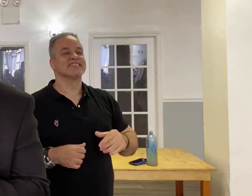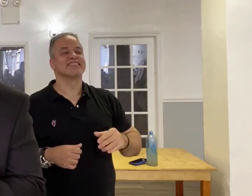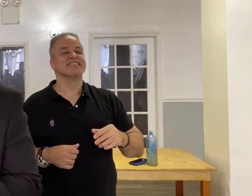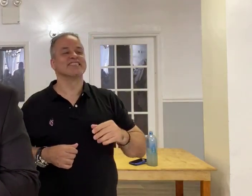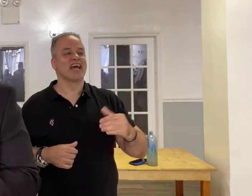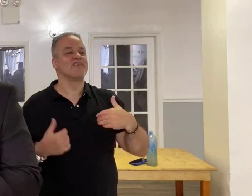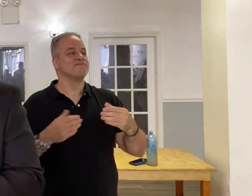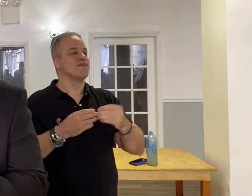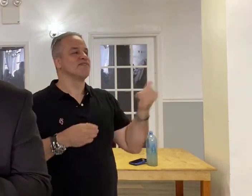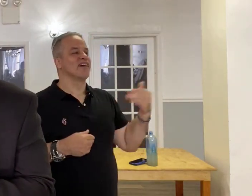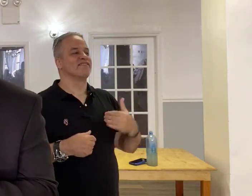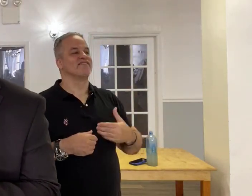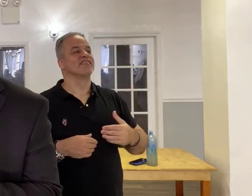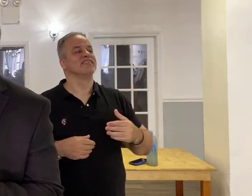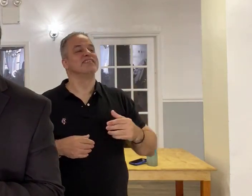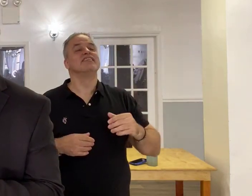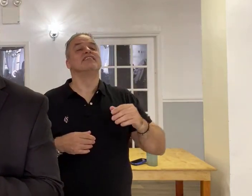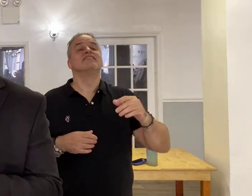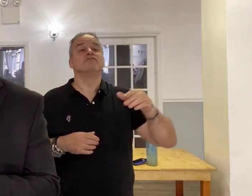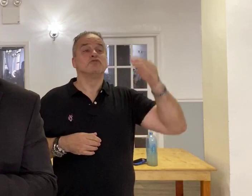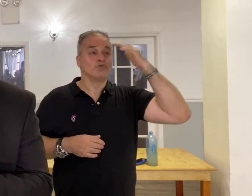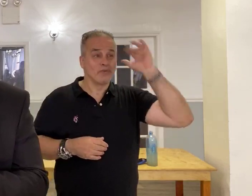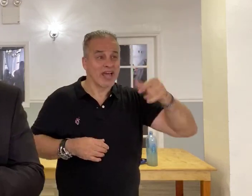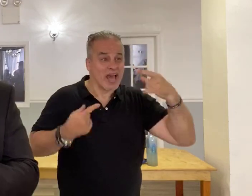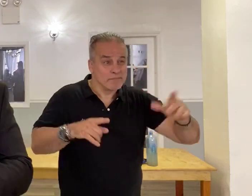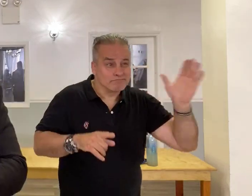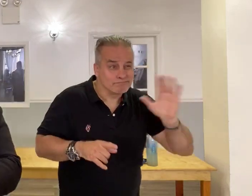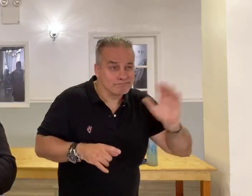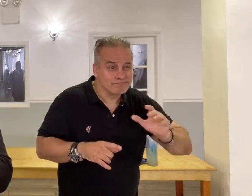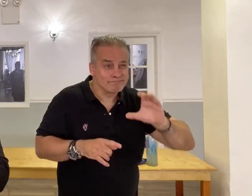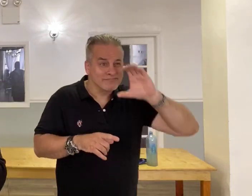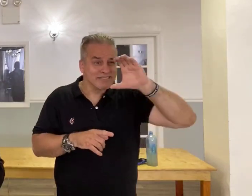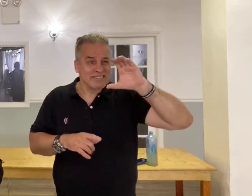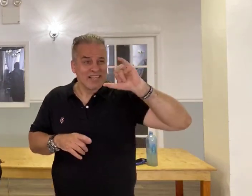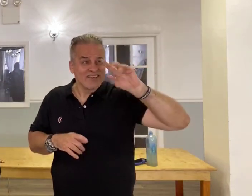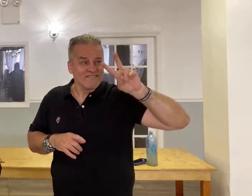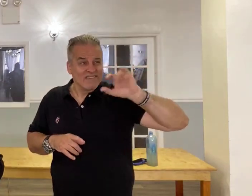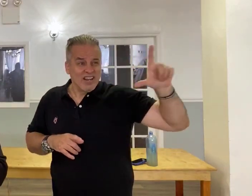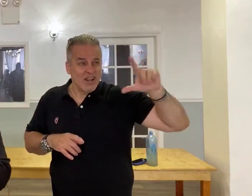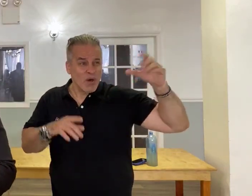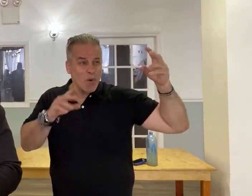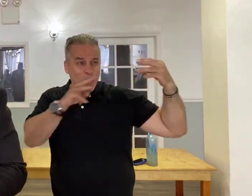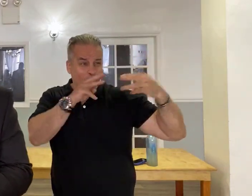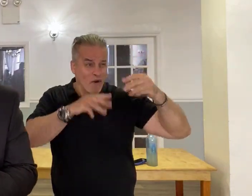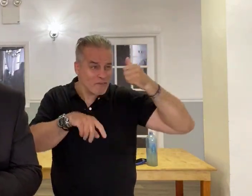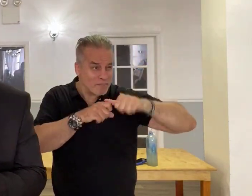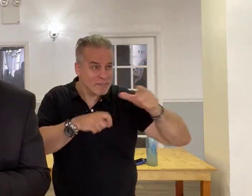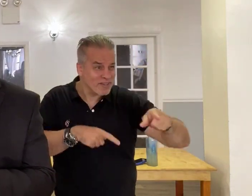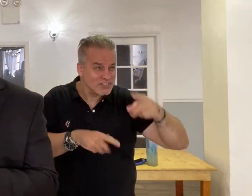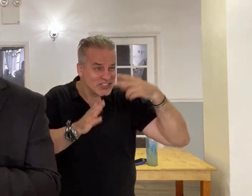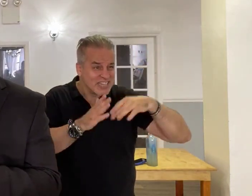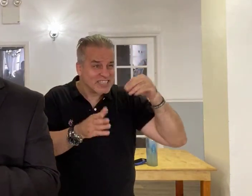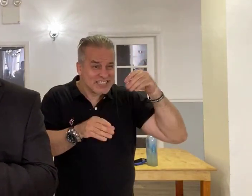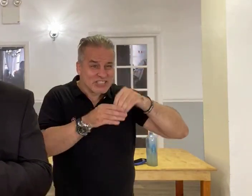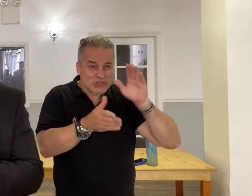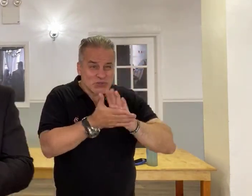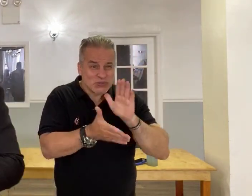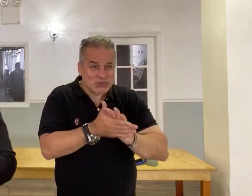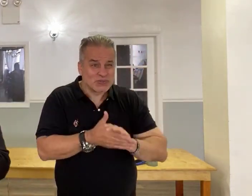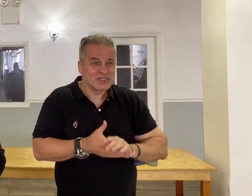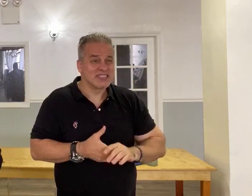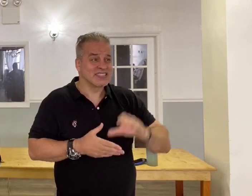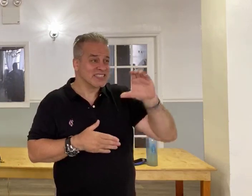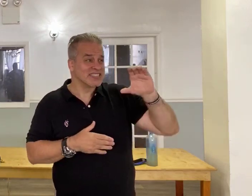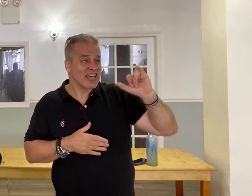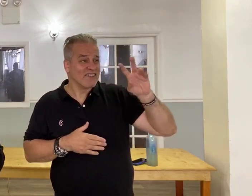Many of us don't know a lot about the Civil War unless you sat in the classroom and you studied history. I just want you to know this about